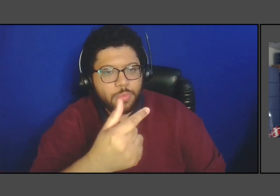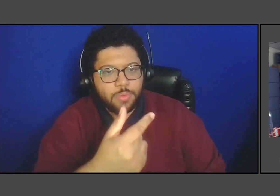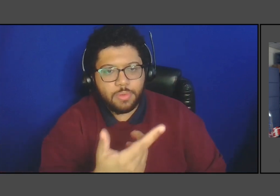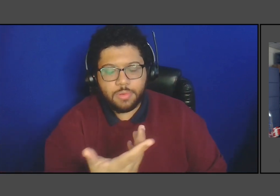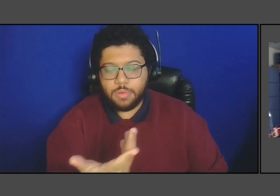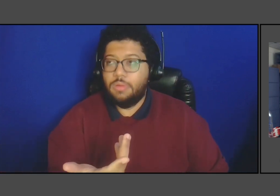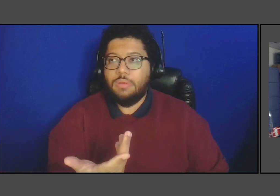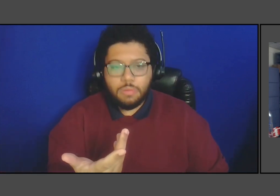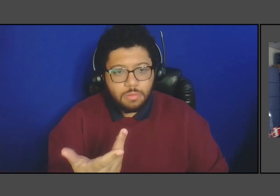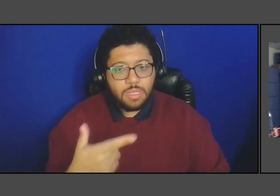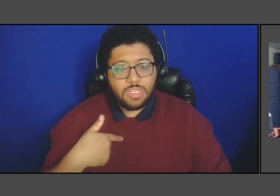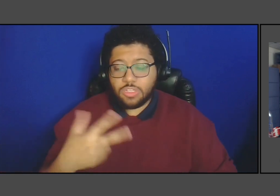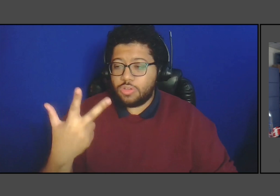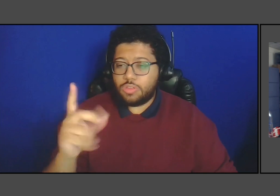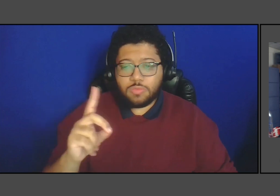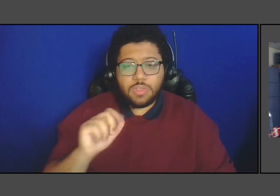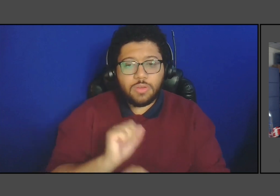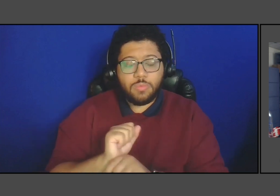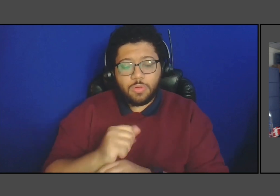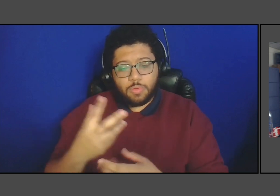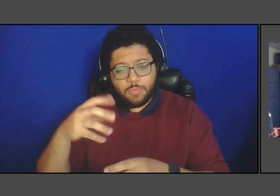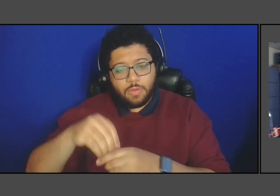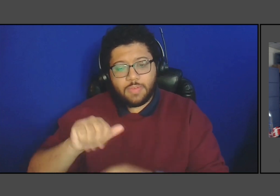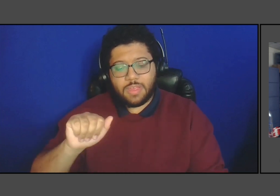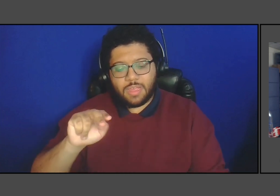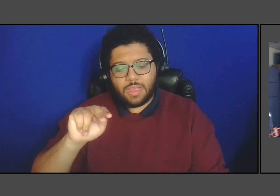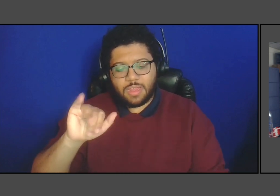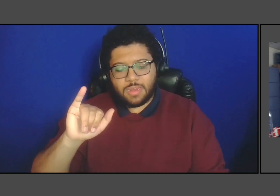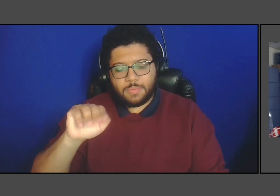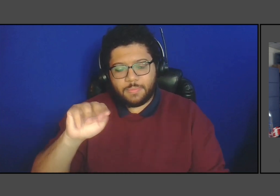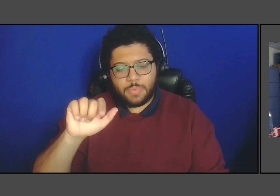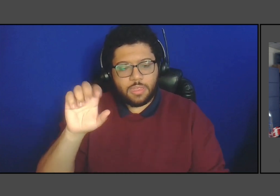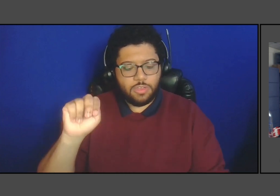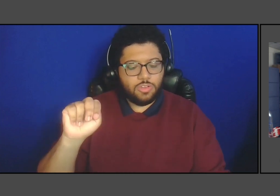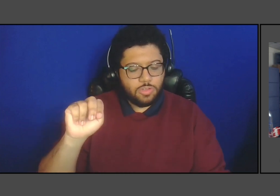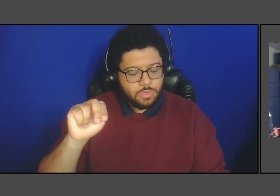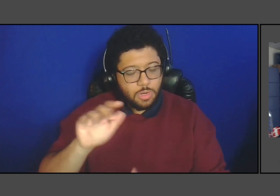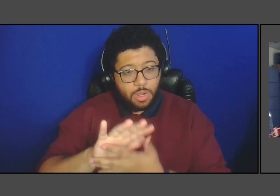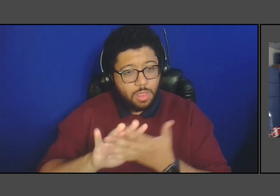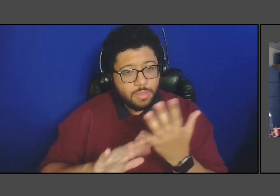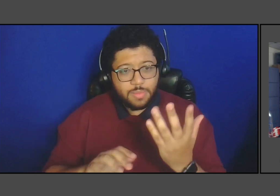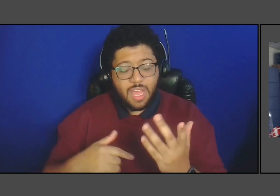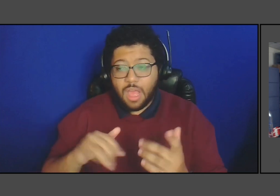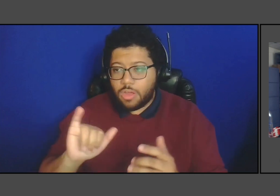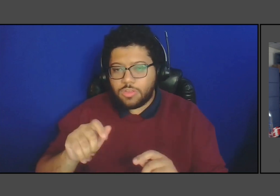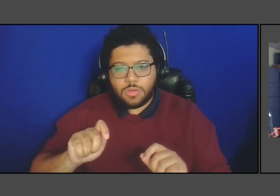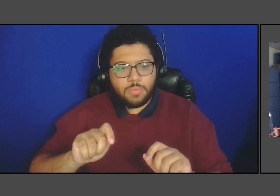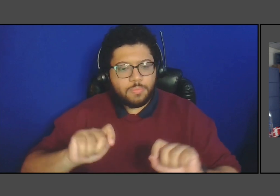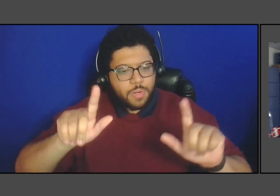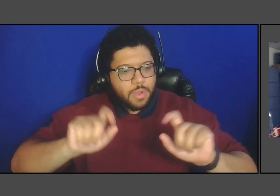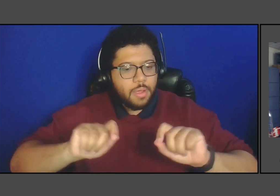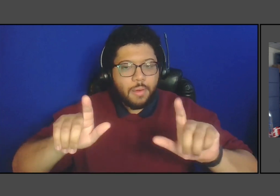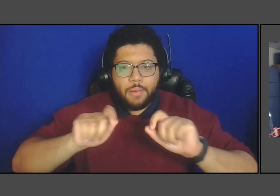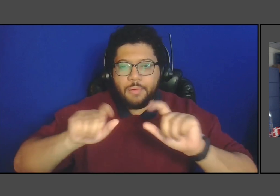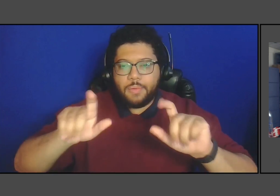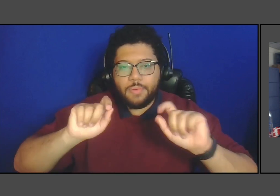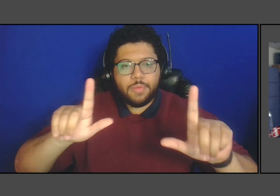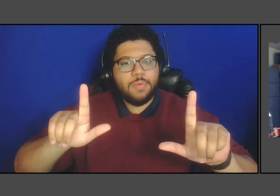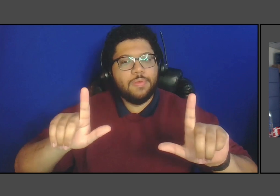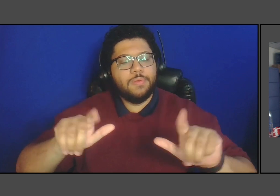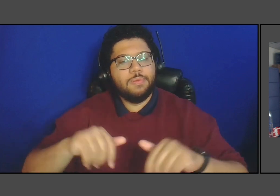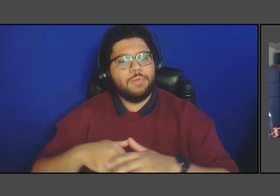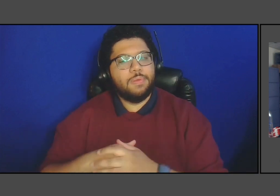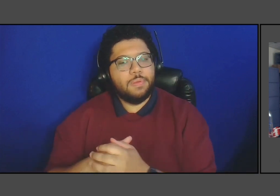in animation. And I see bloggers, you know, just like, so what I think is interesting, because, you know, having been